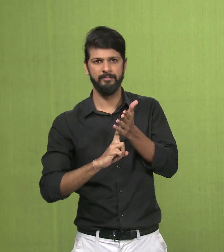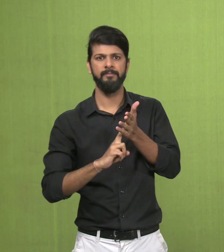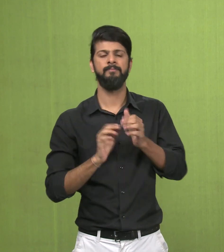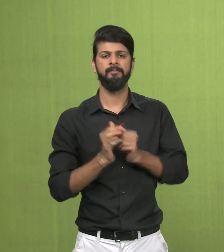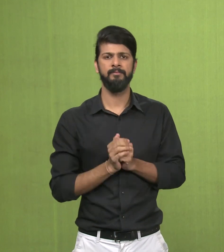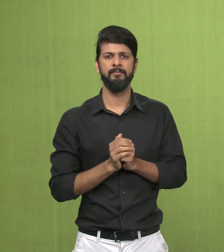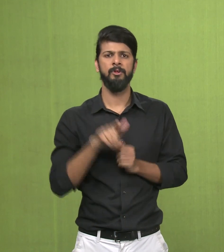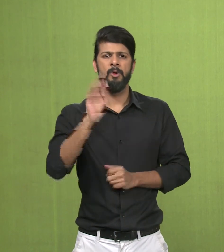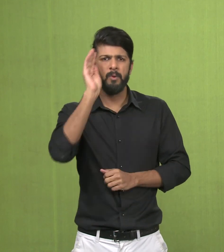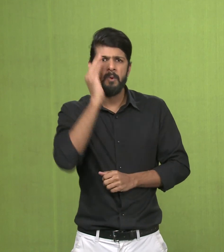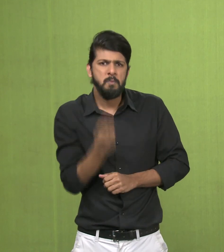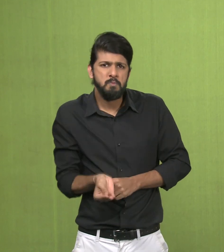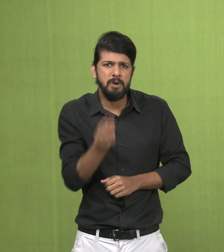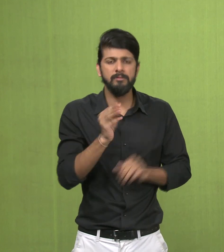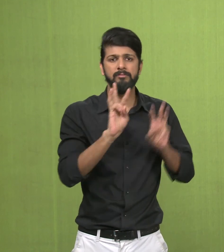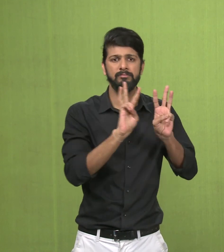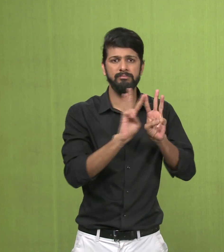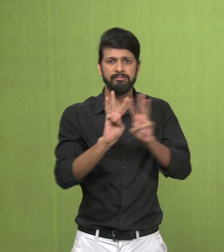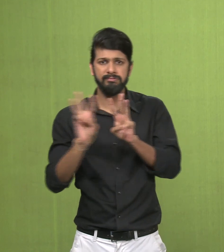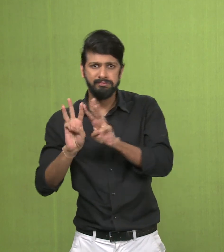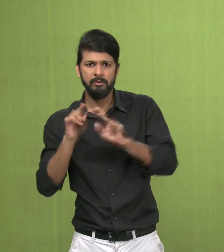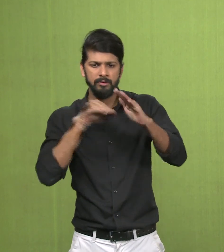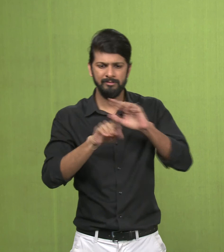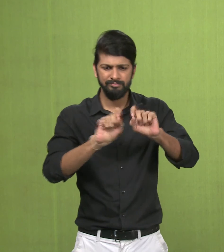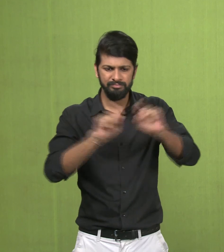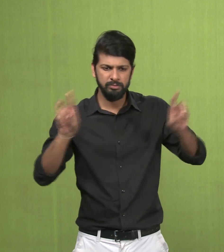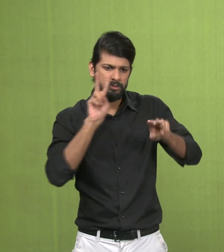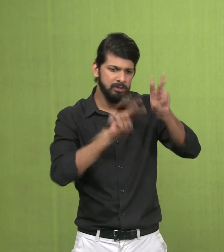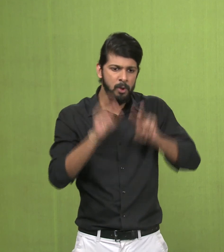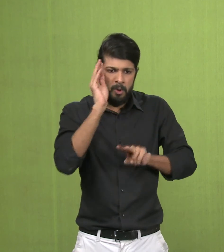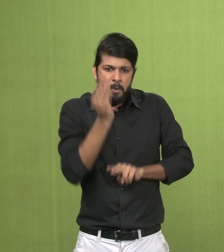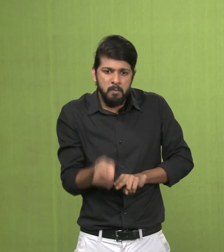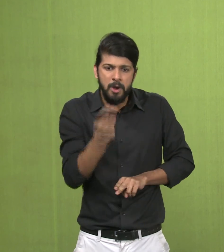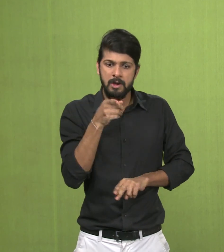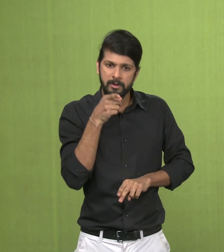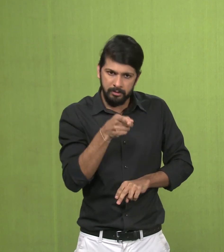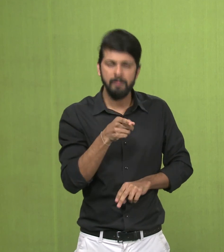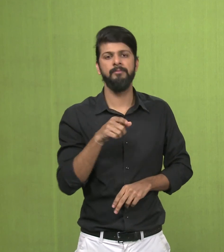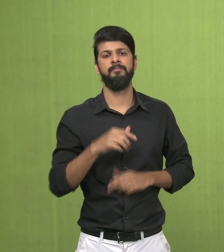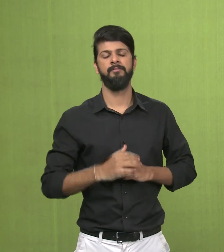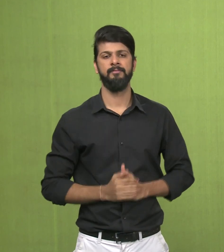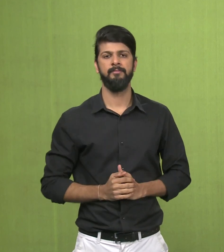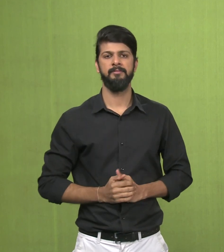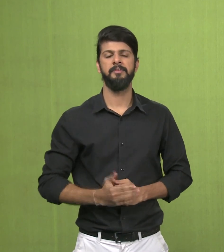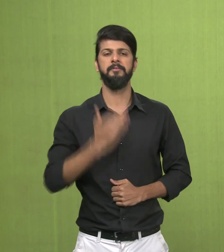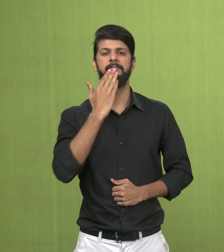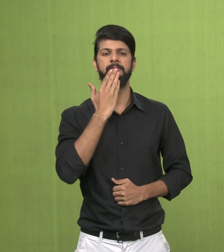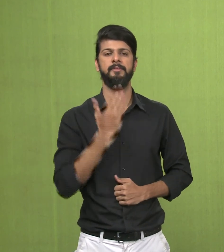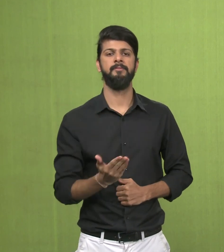signlanguage@nios.ac.in. For more information, you can visit our website www.nios.ac.in. Thank you.